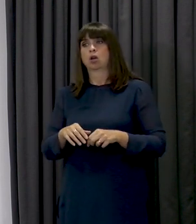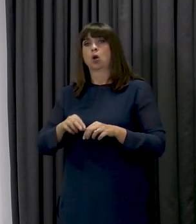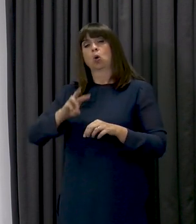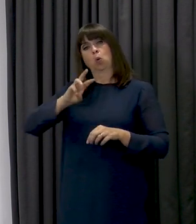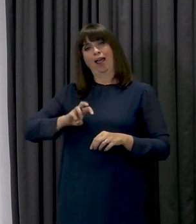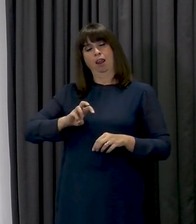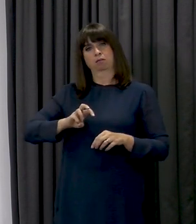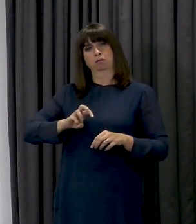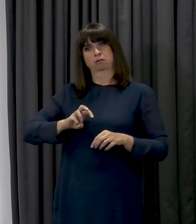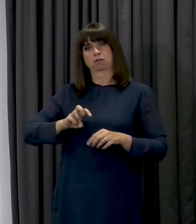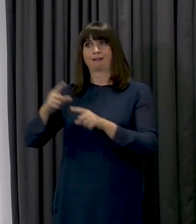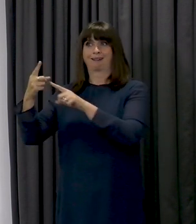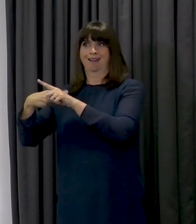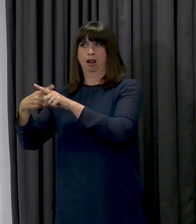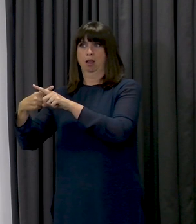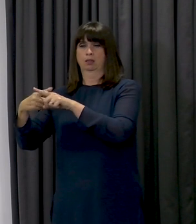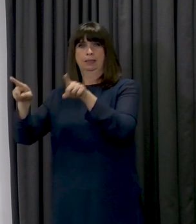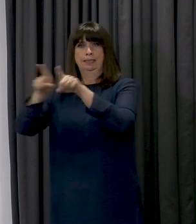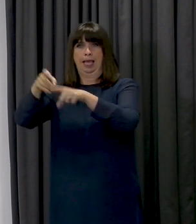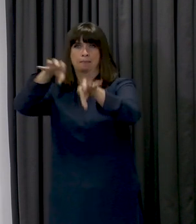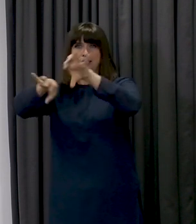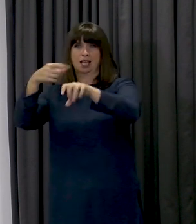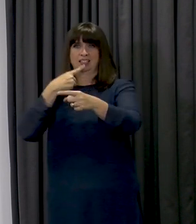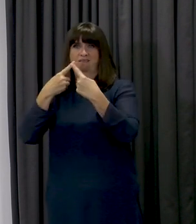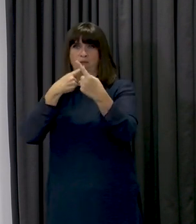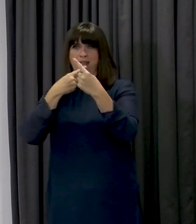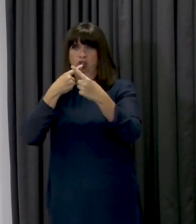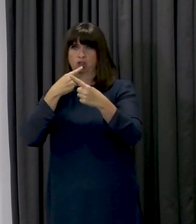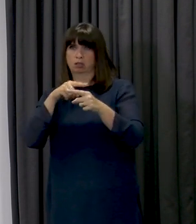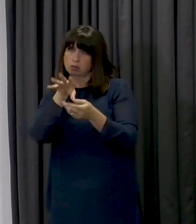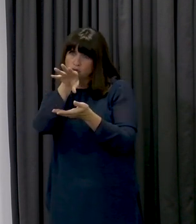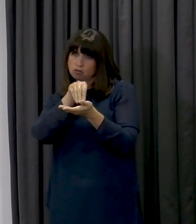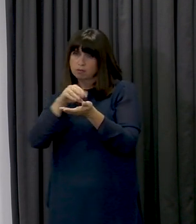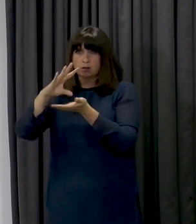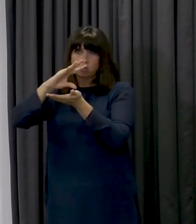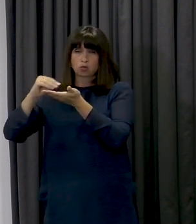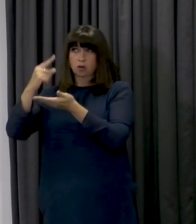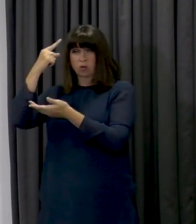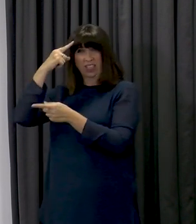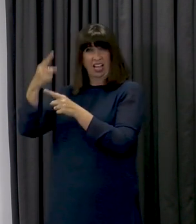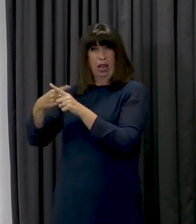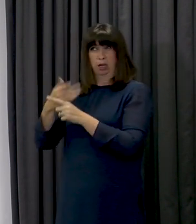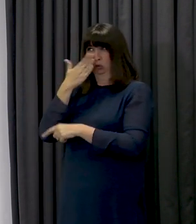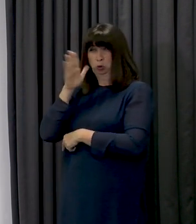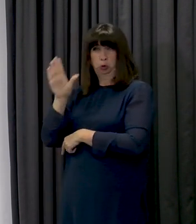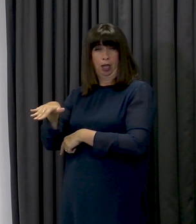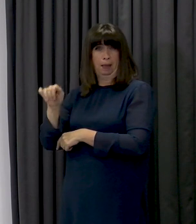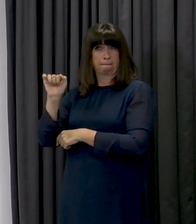same evidence to make decisions. Given the recent rises in England, do you think that the UK government has been irresponsible in how they have lifted the